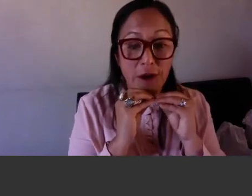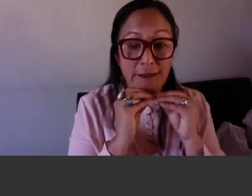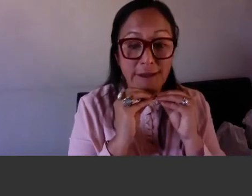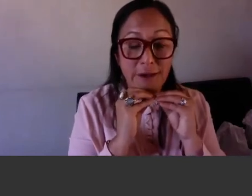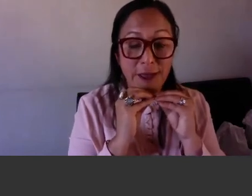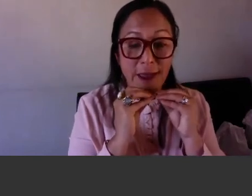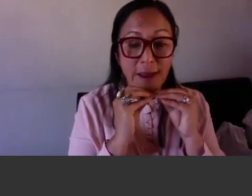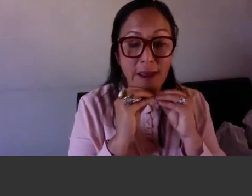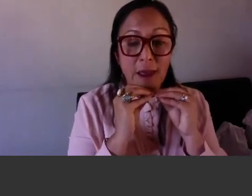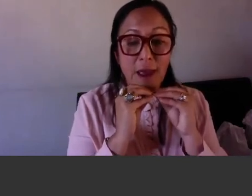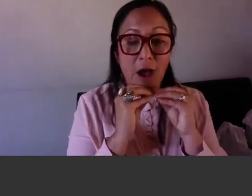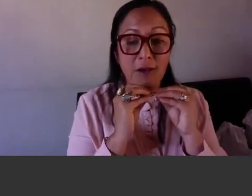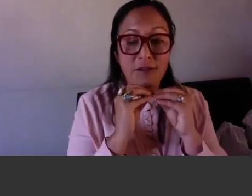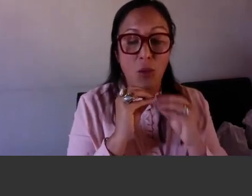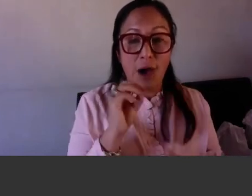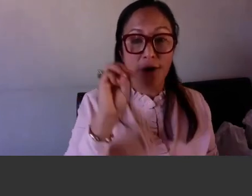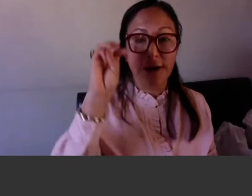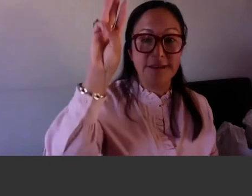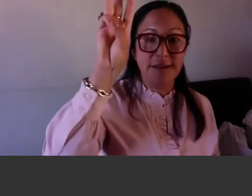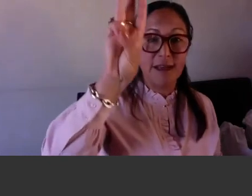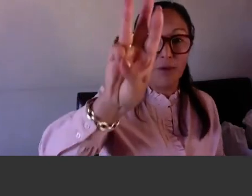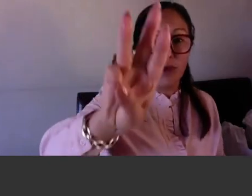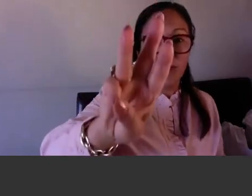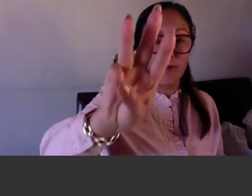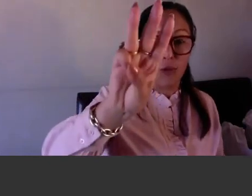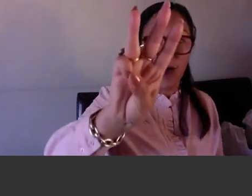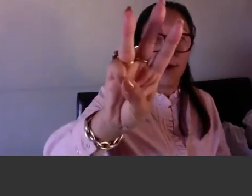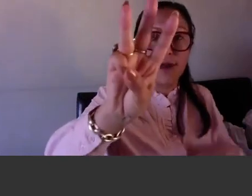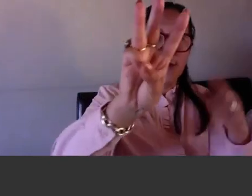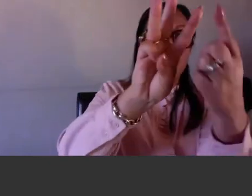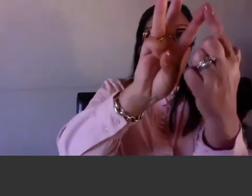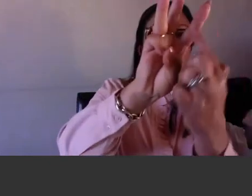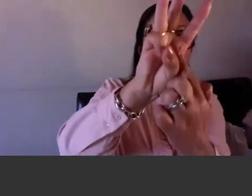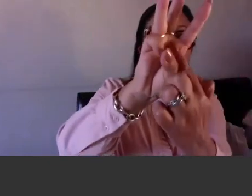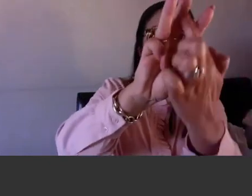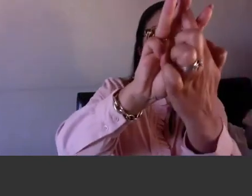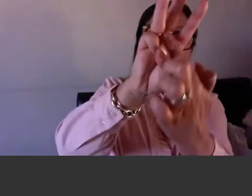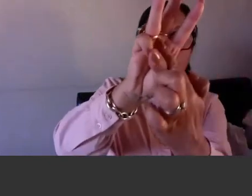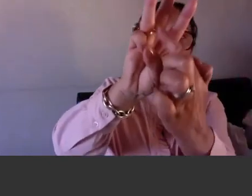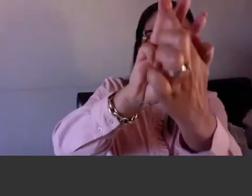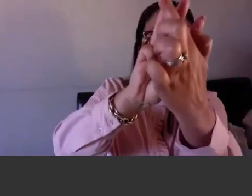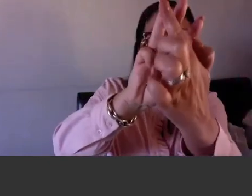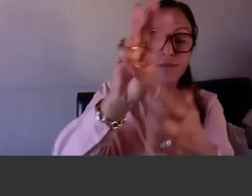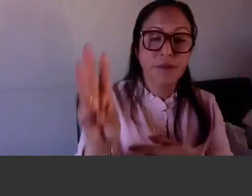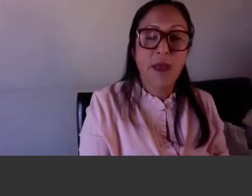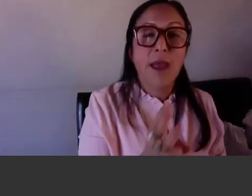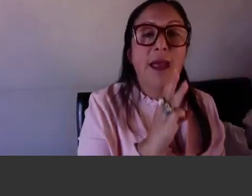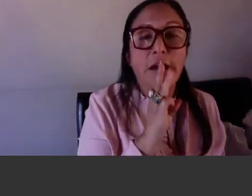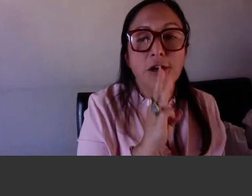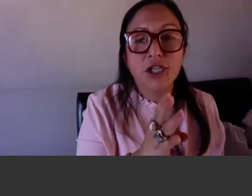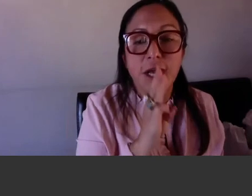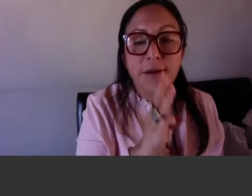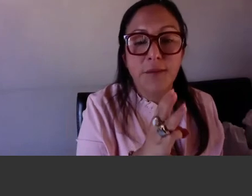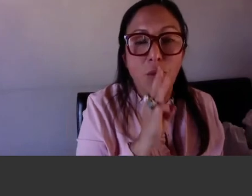More. Okay? Also, water is the W for water. Here's a W, W, and